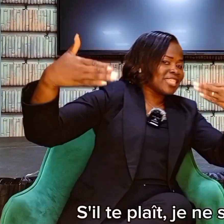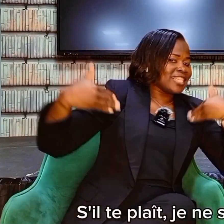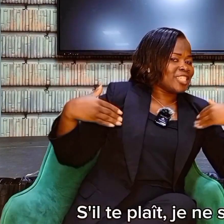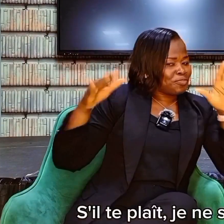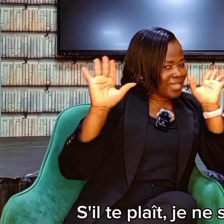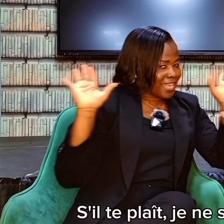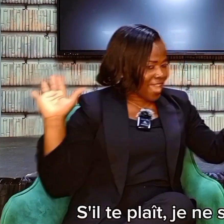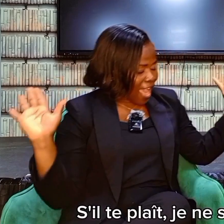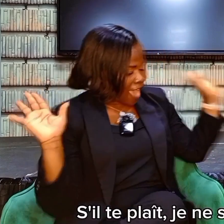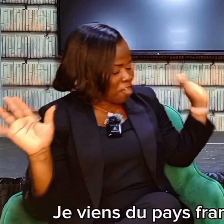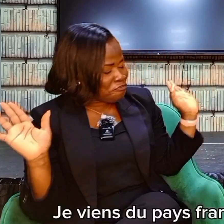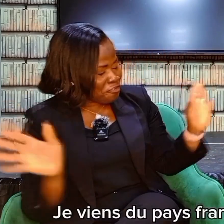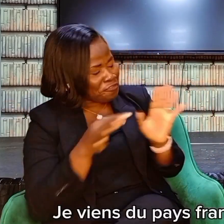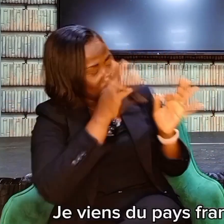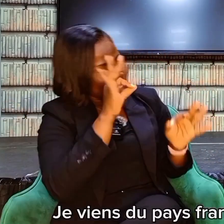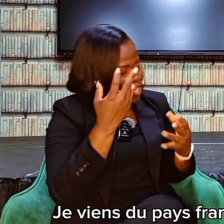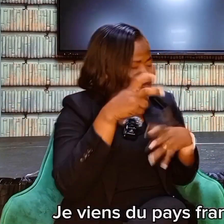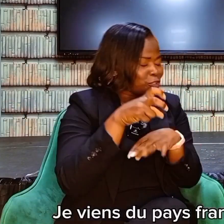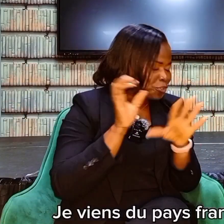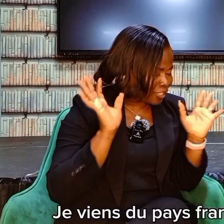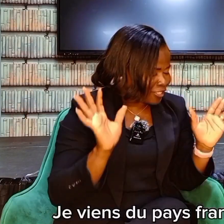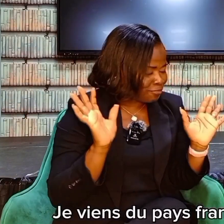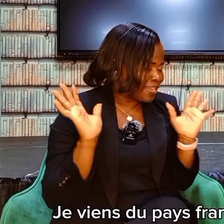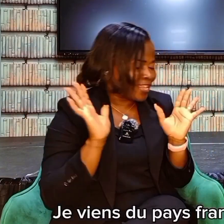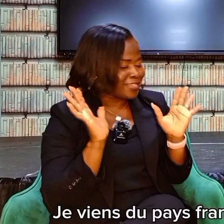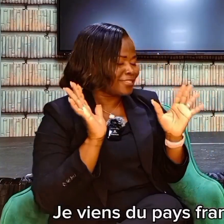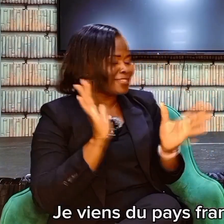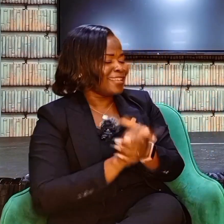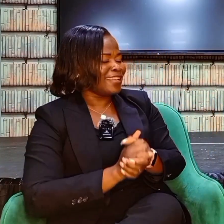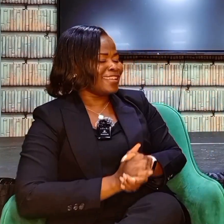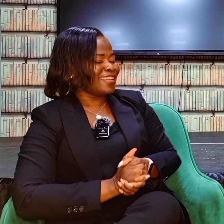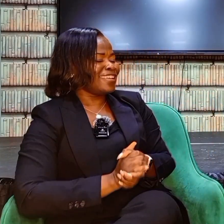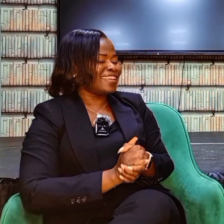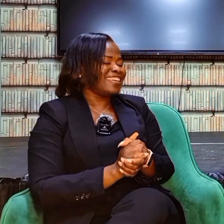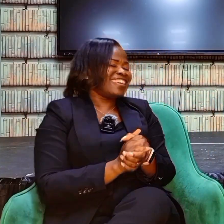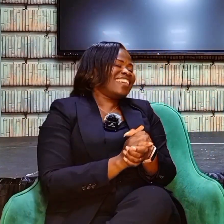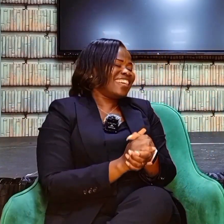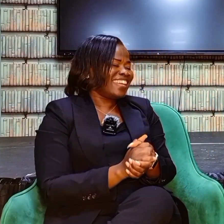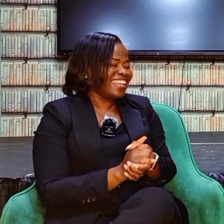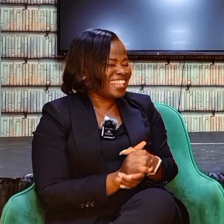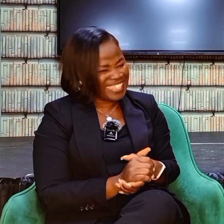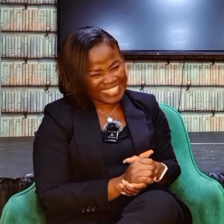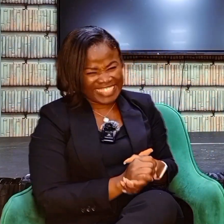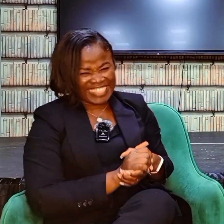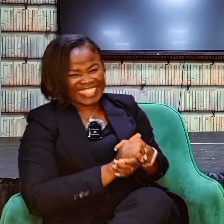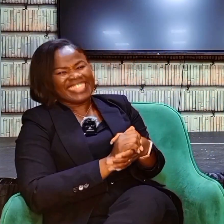Please, I'm not English speaker. I come from French country. Please.